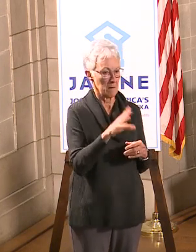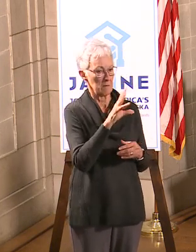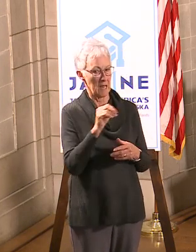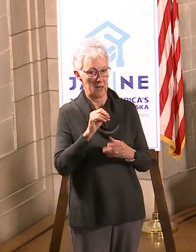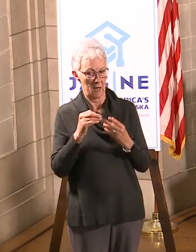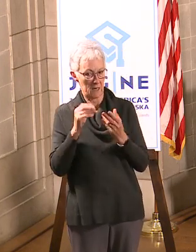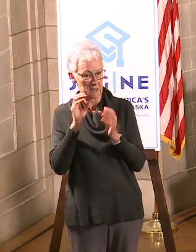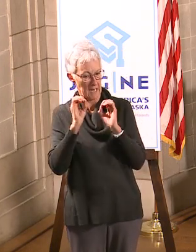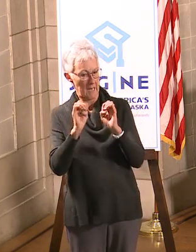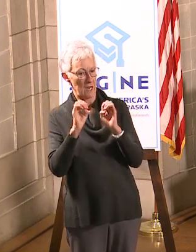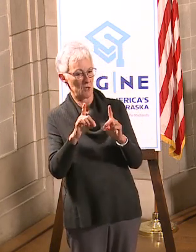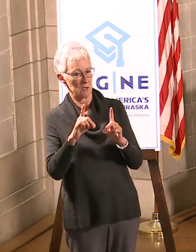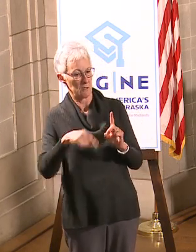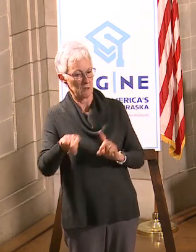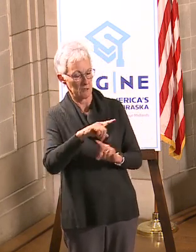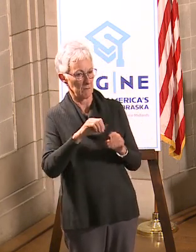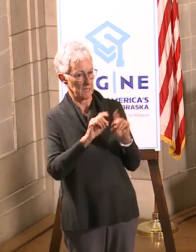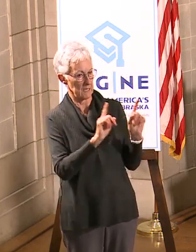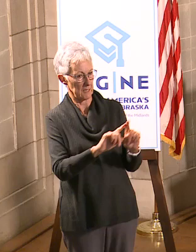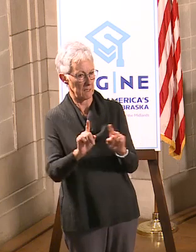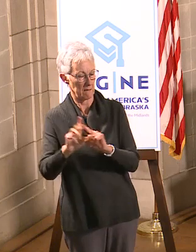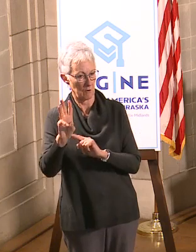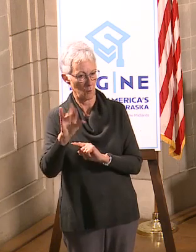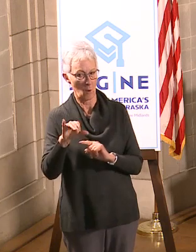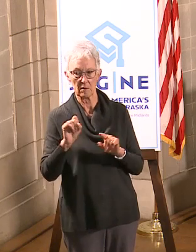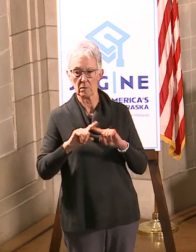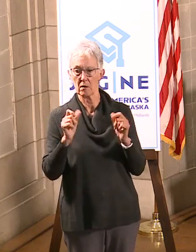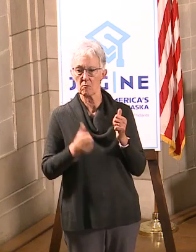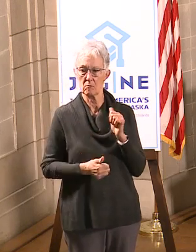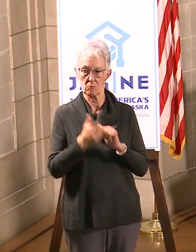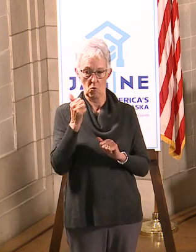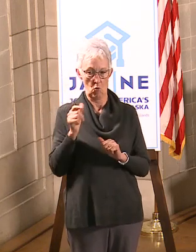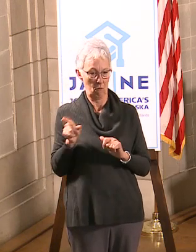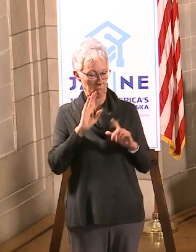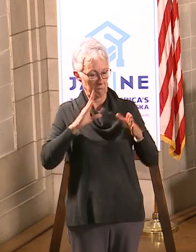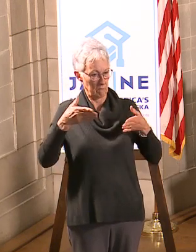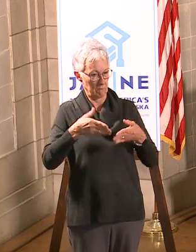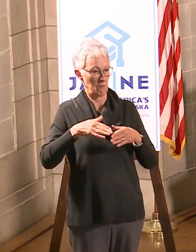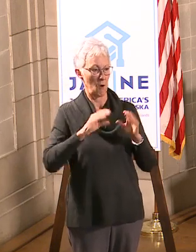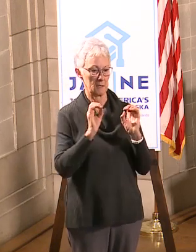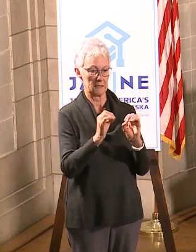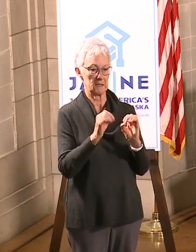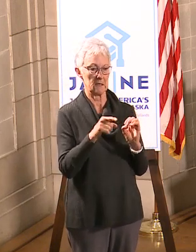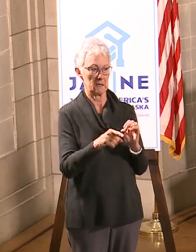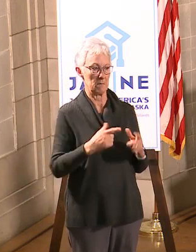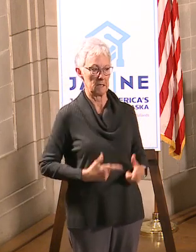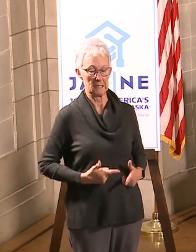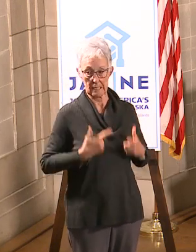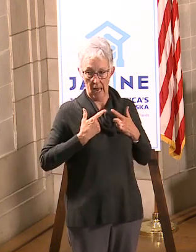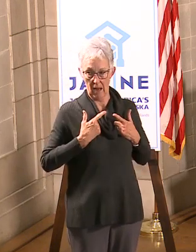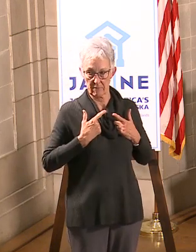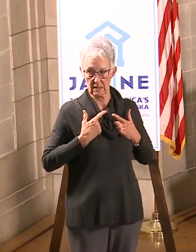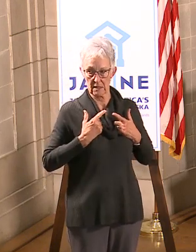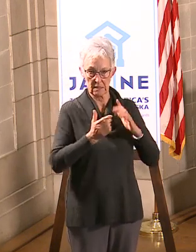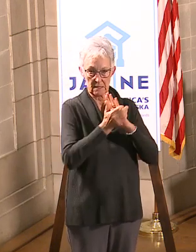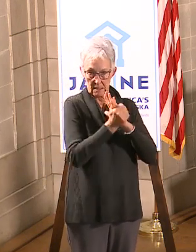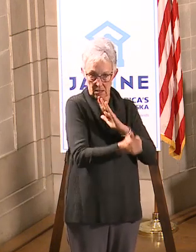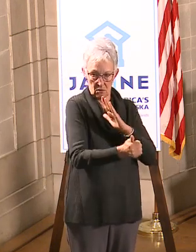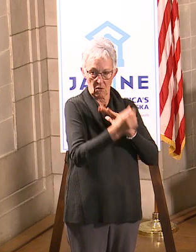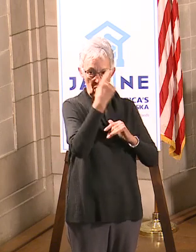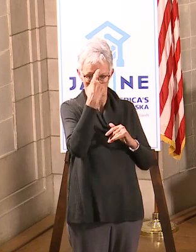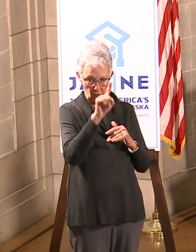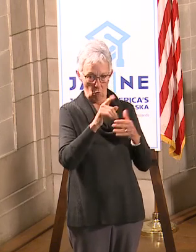helps to teach the kids some life skills to prepare them for post-graduation, and sometimes that's